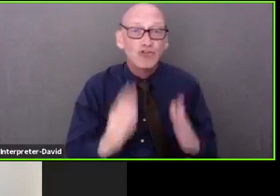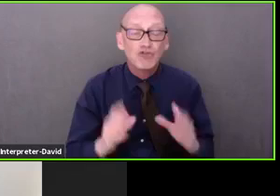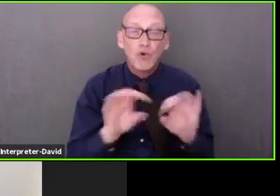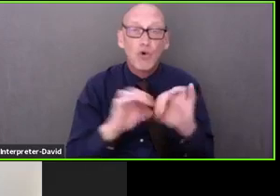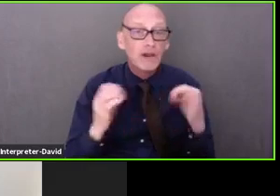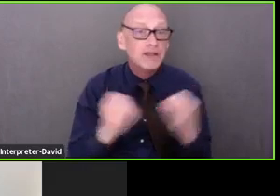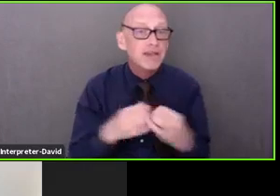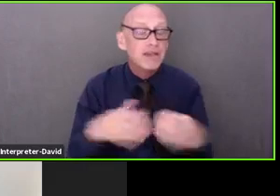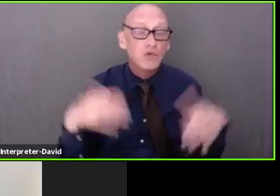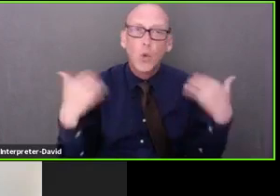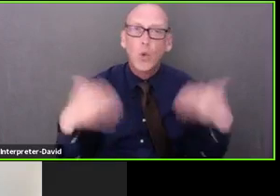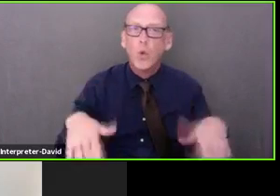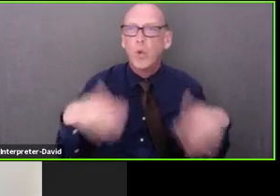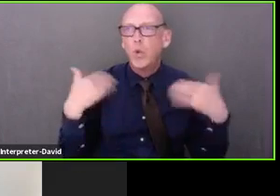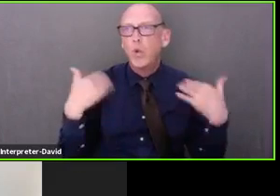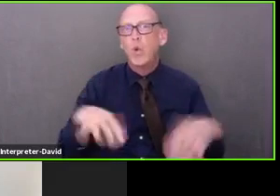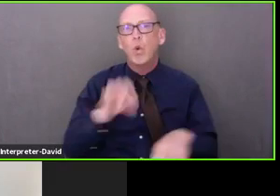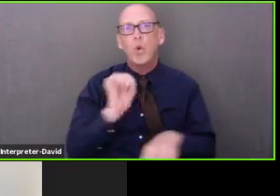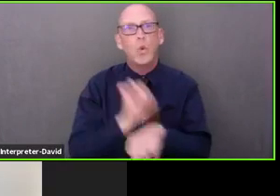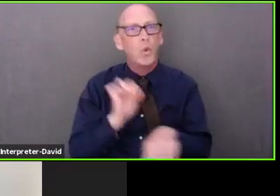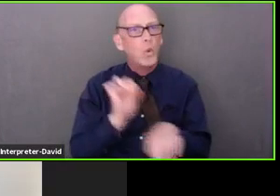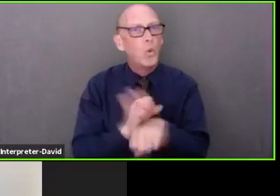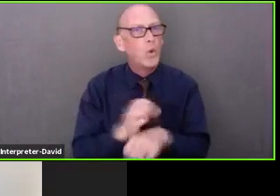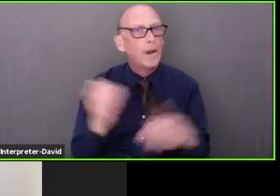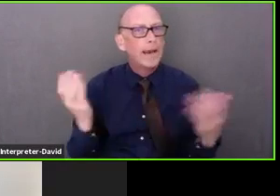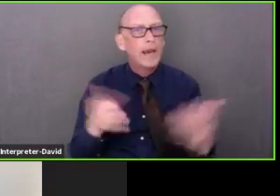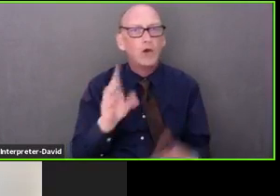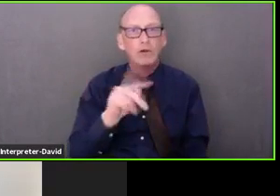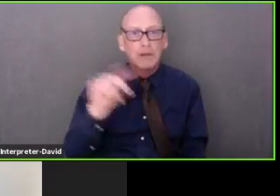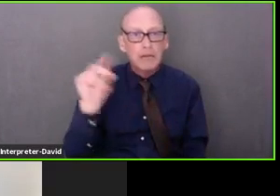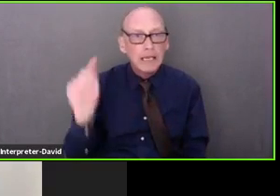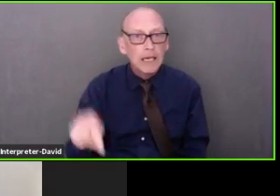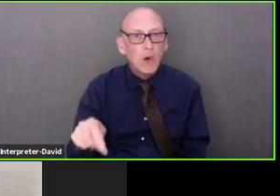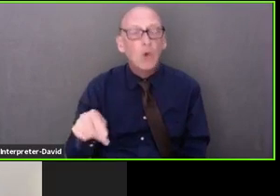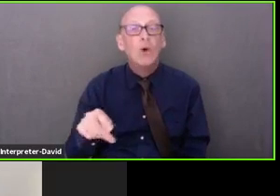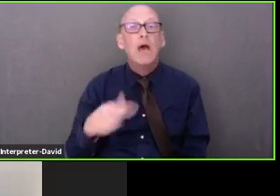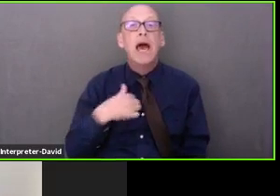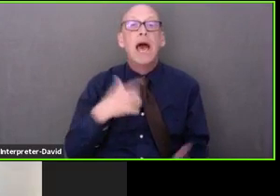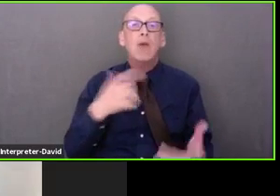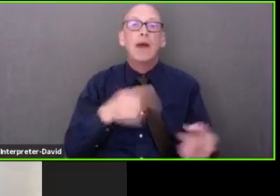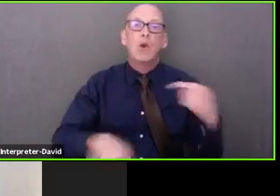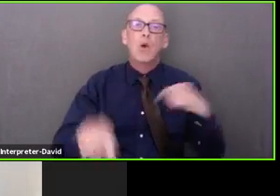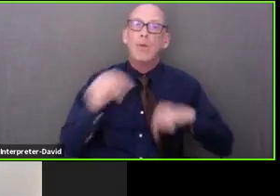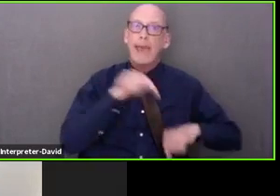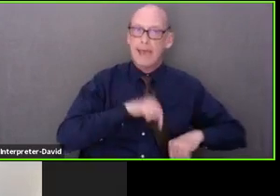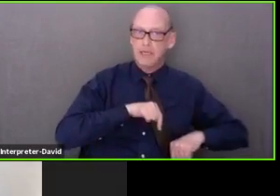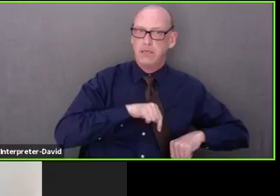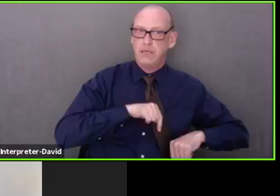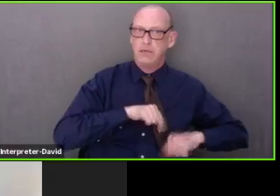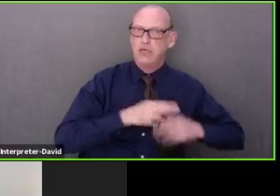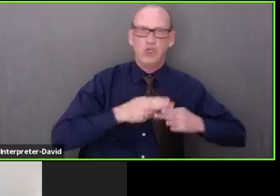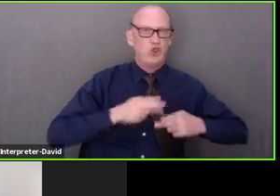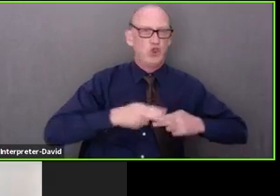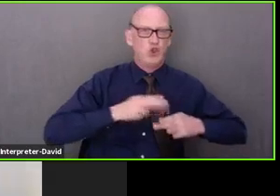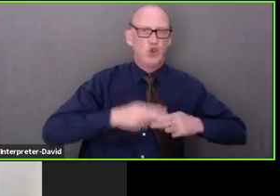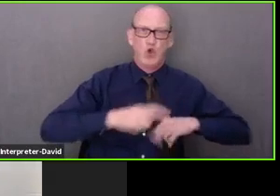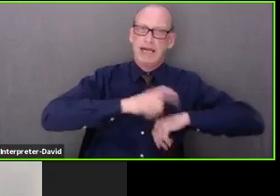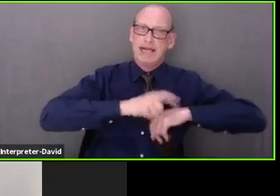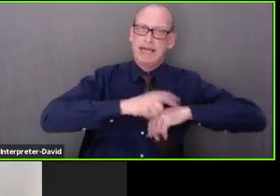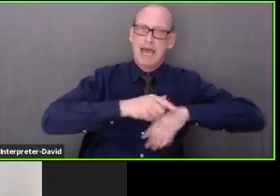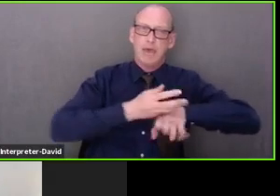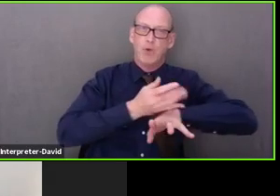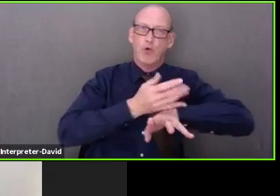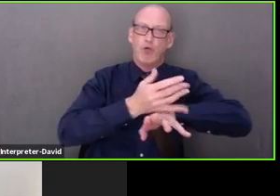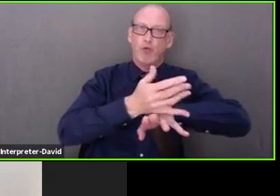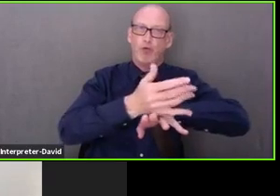just amazing work right here in our community. I want to circle back for just briefly. Our time is kind of winding up, but I want